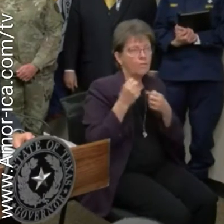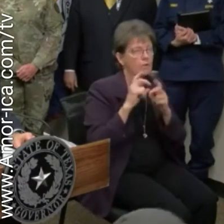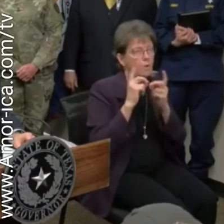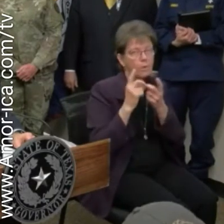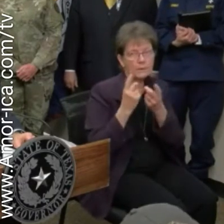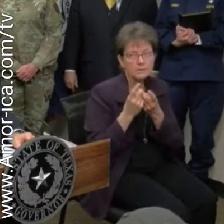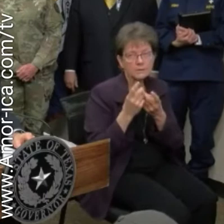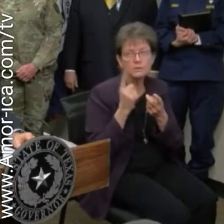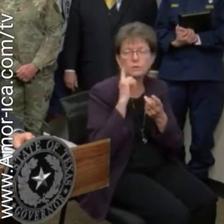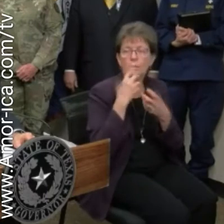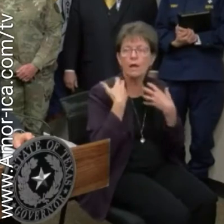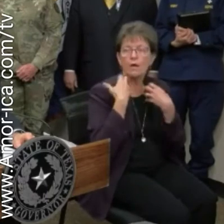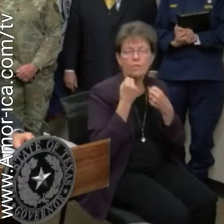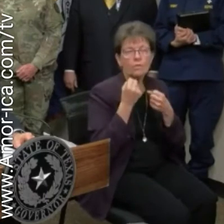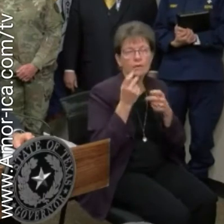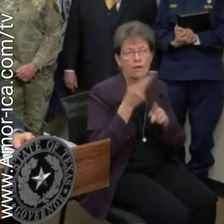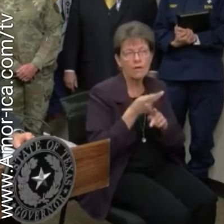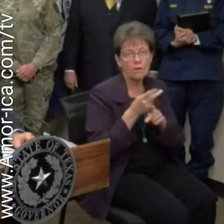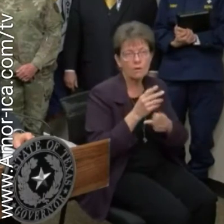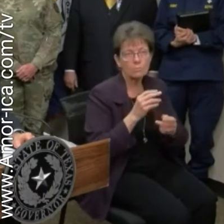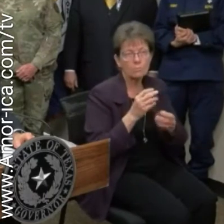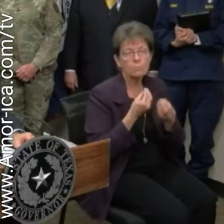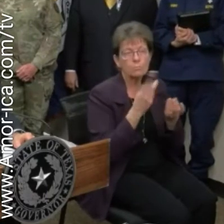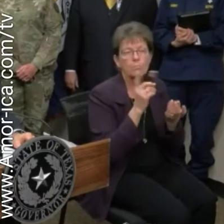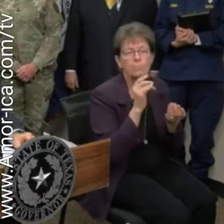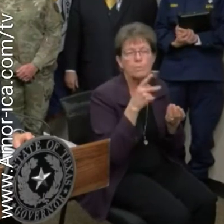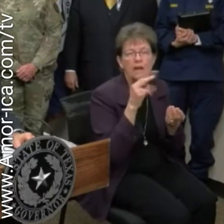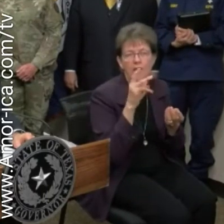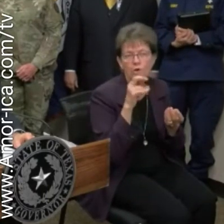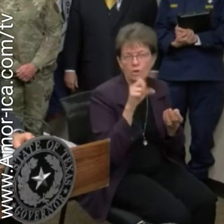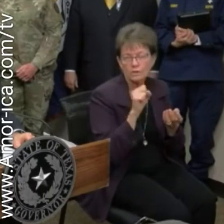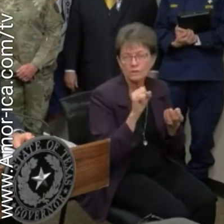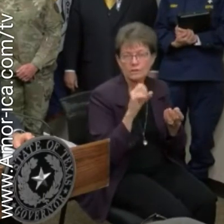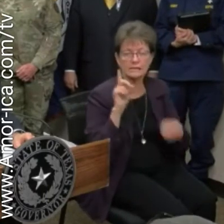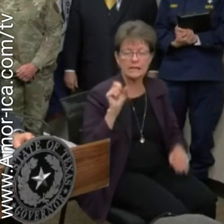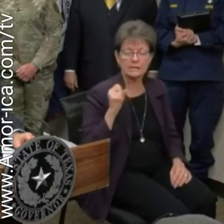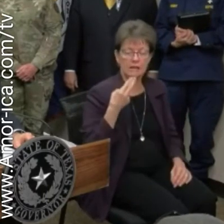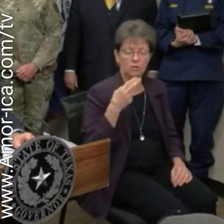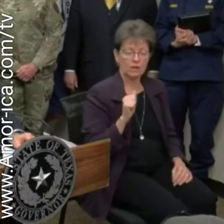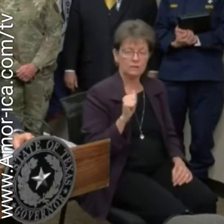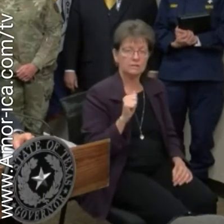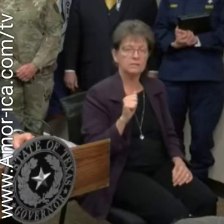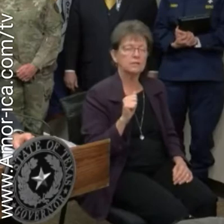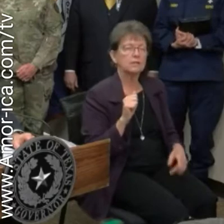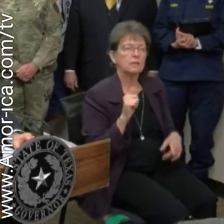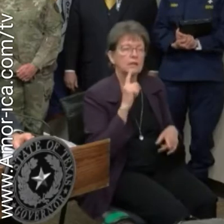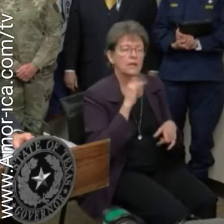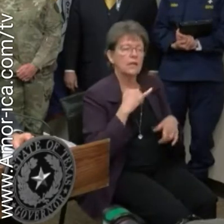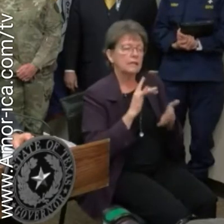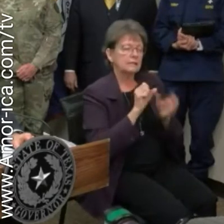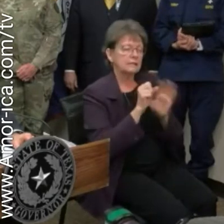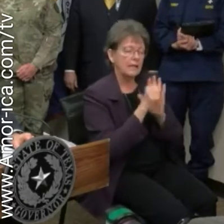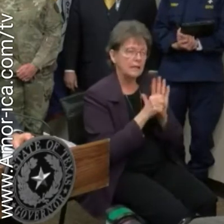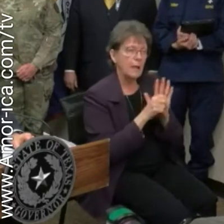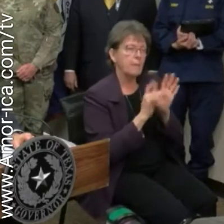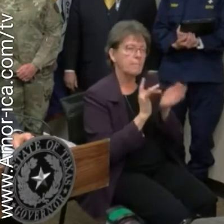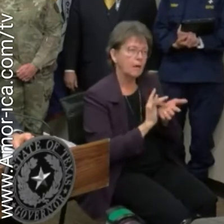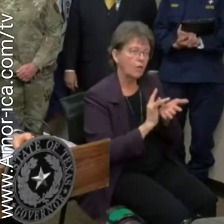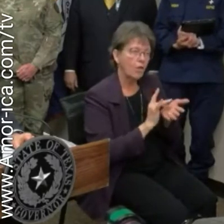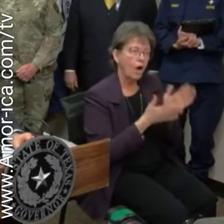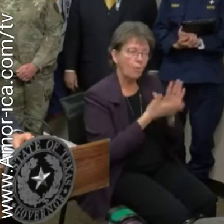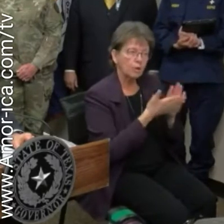departments and healthcare providers. DSHS activated the State Medical Operations